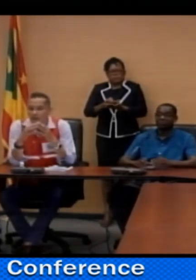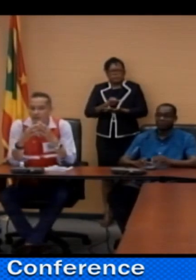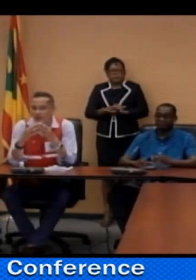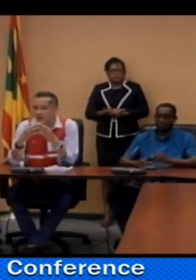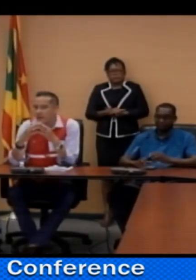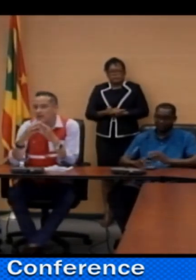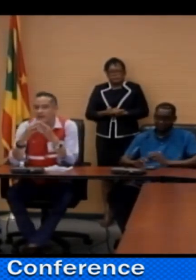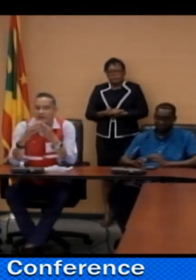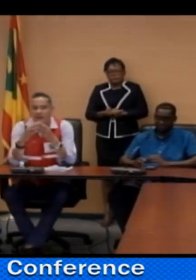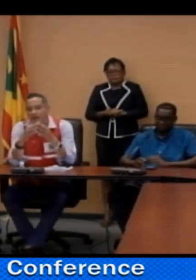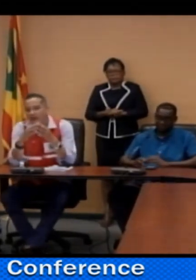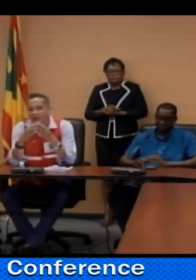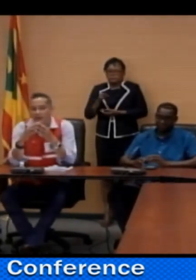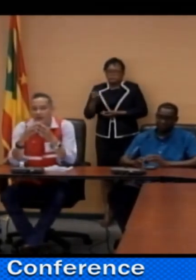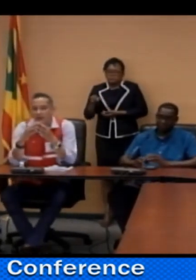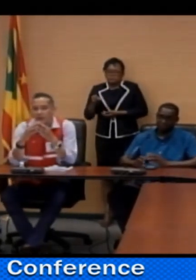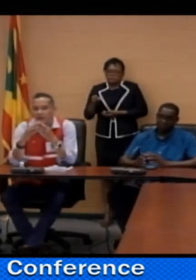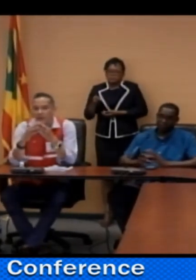The